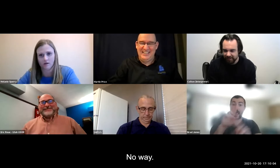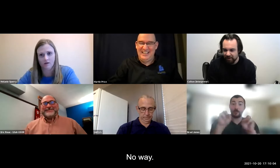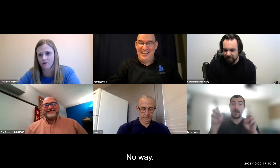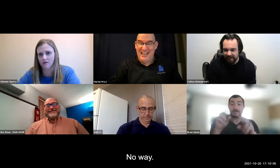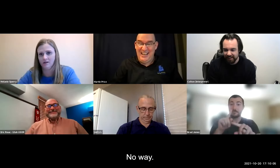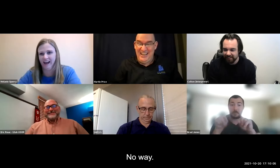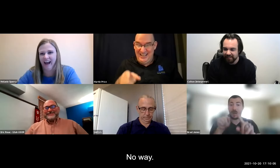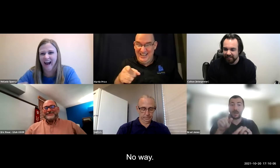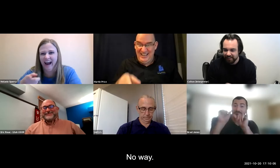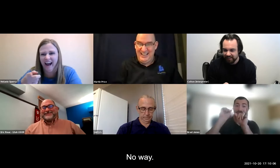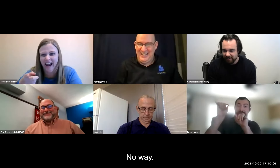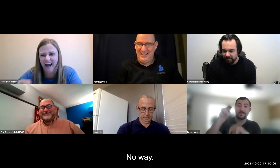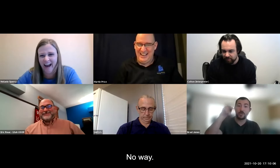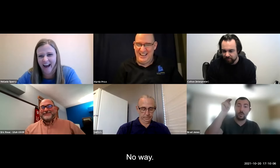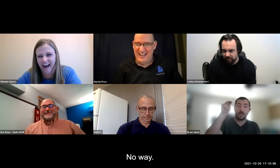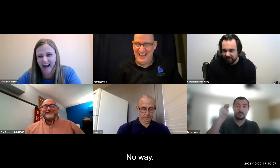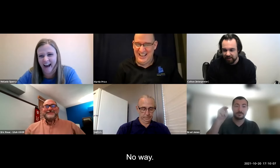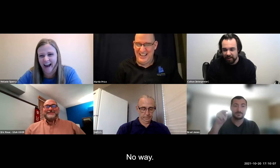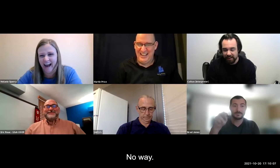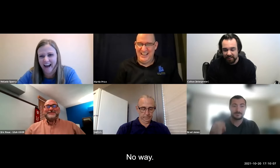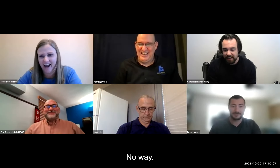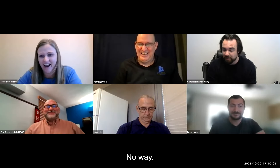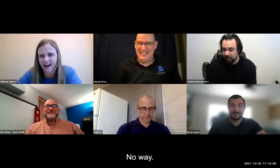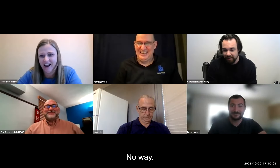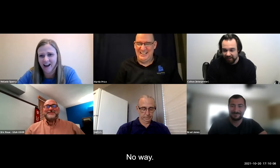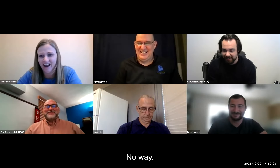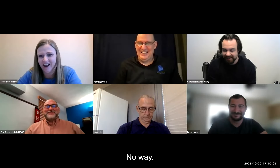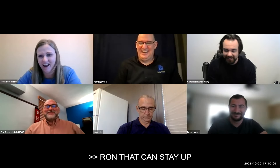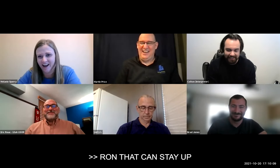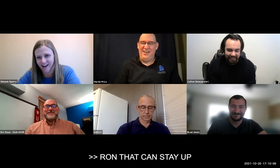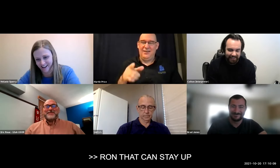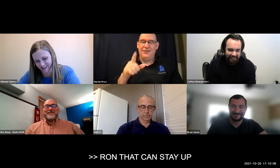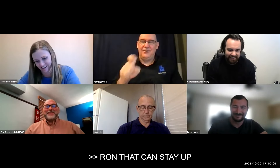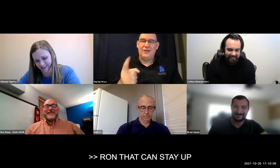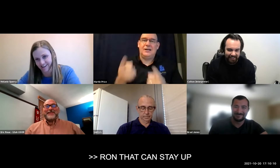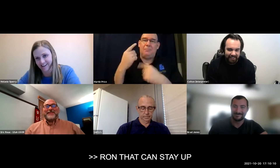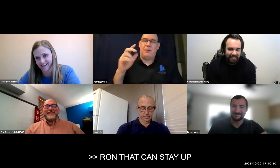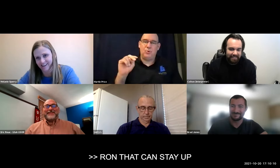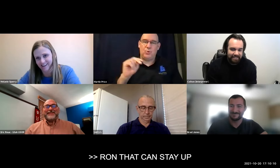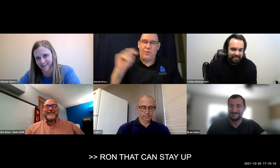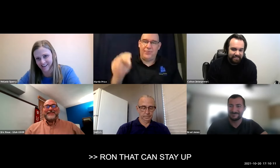Woo, no way. Brad say, no, that can stay up north.